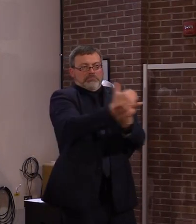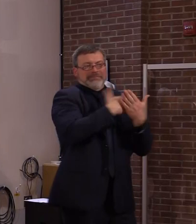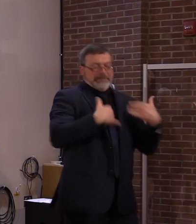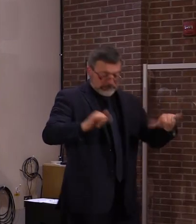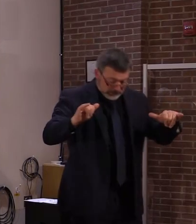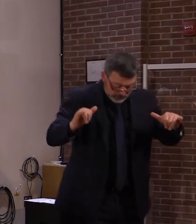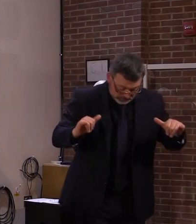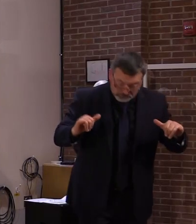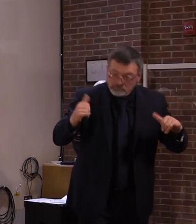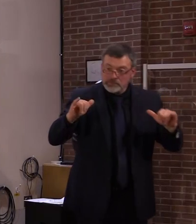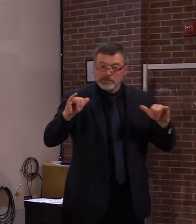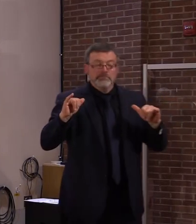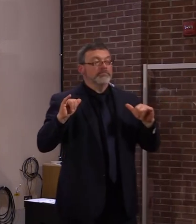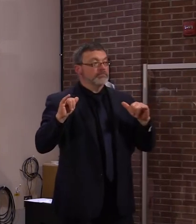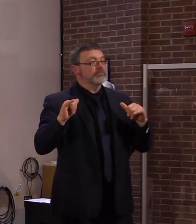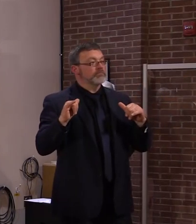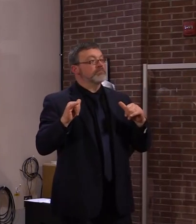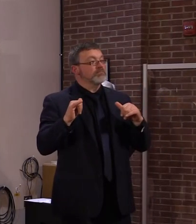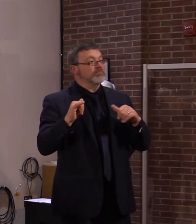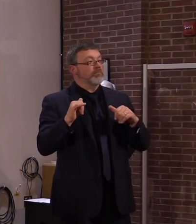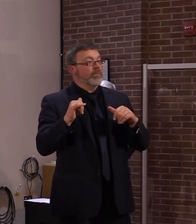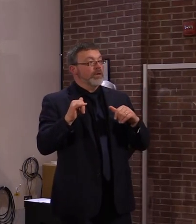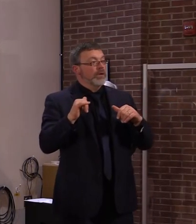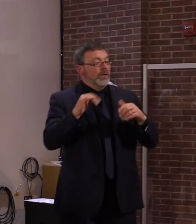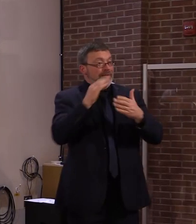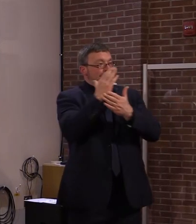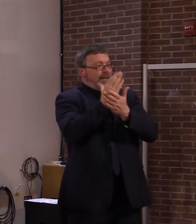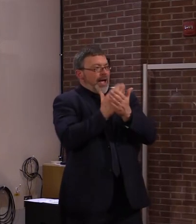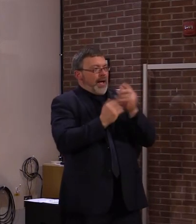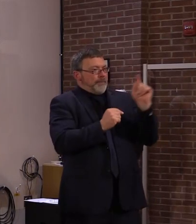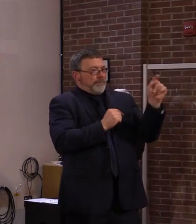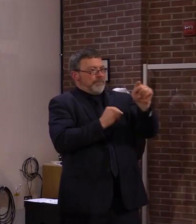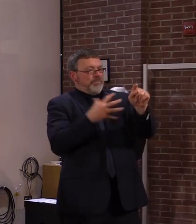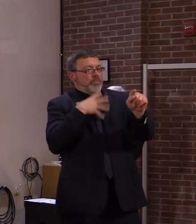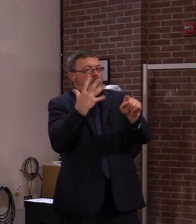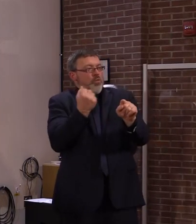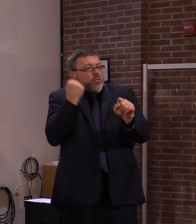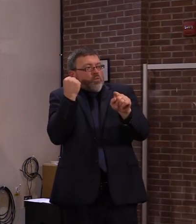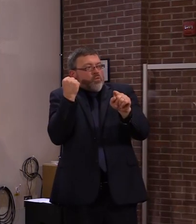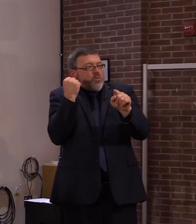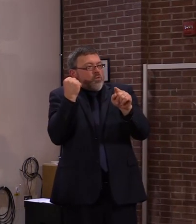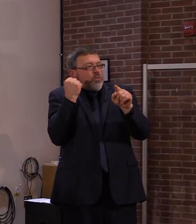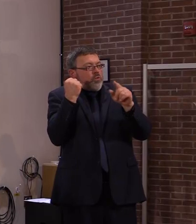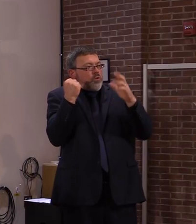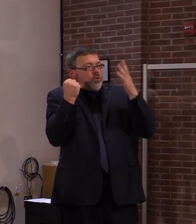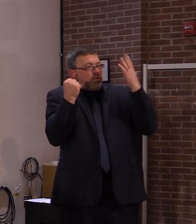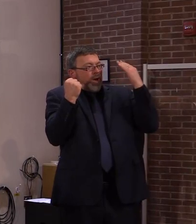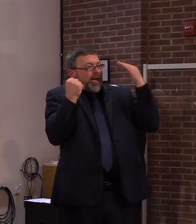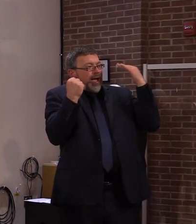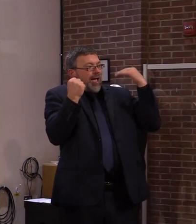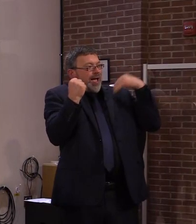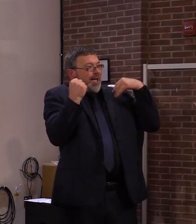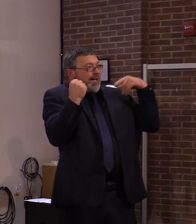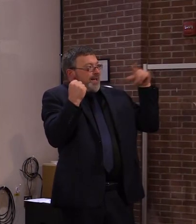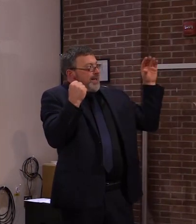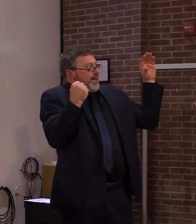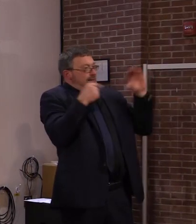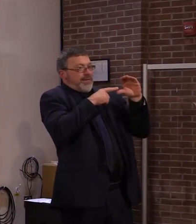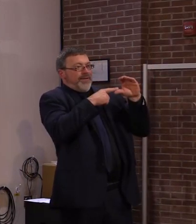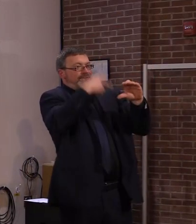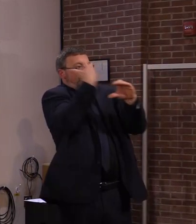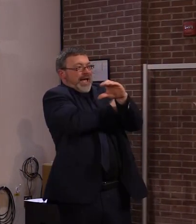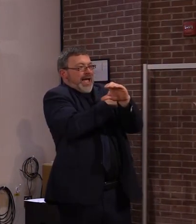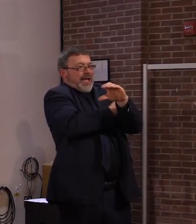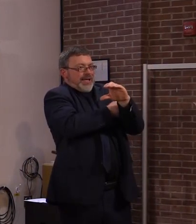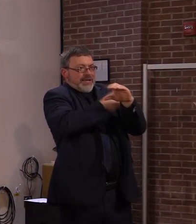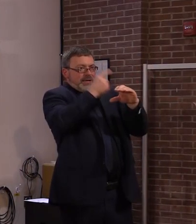some of our data collections on the back burner, if you will. We just launched a data collection on vaccination rate, which we'll see as